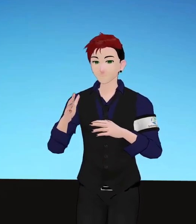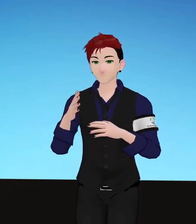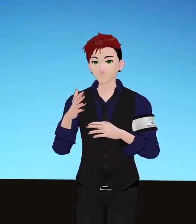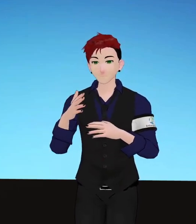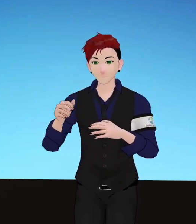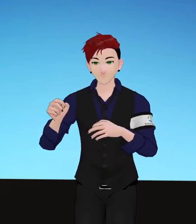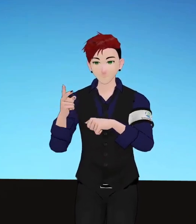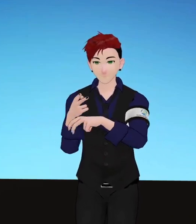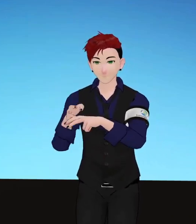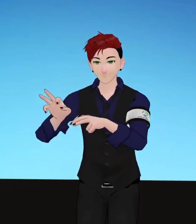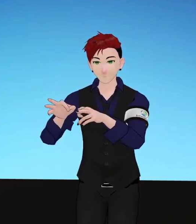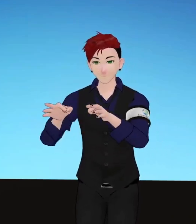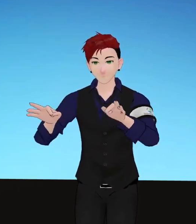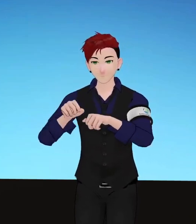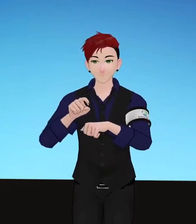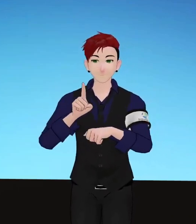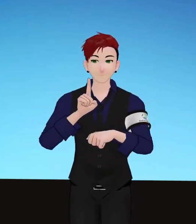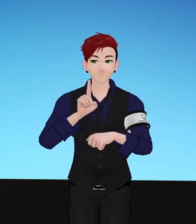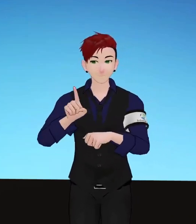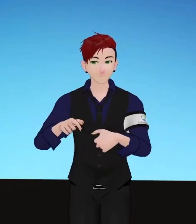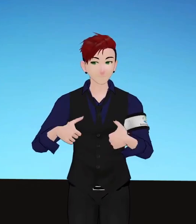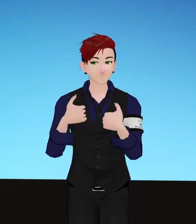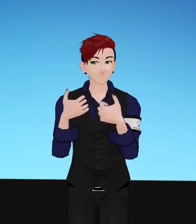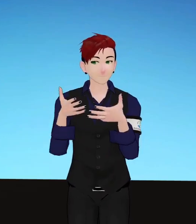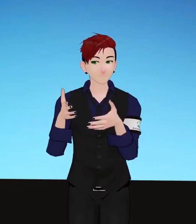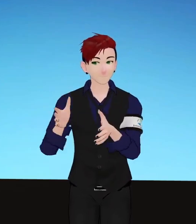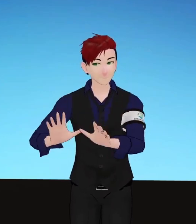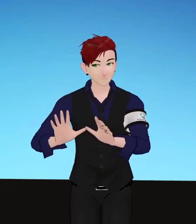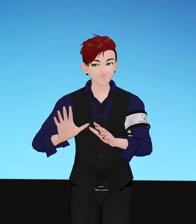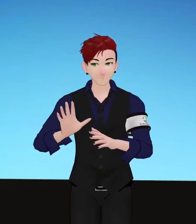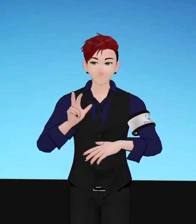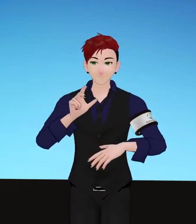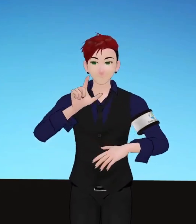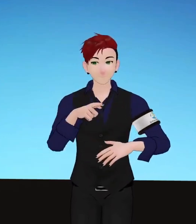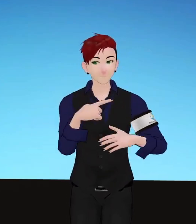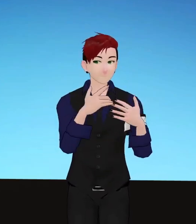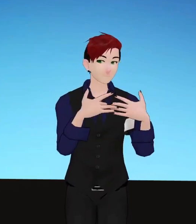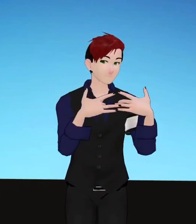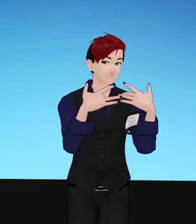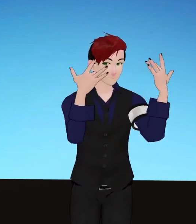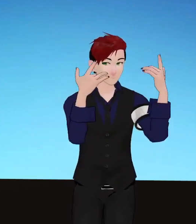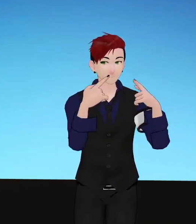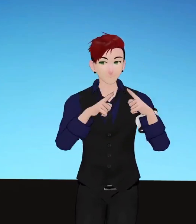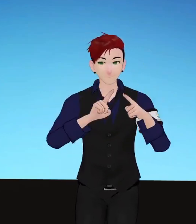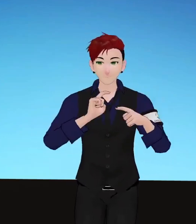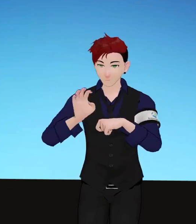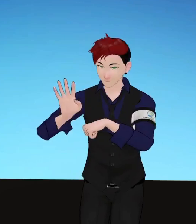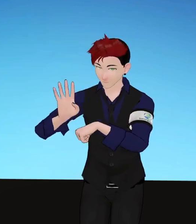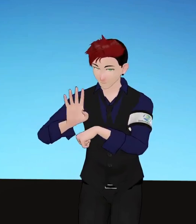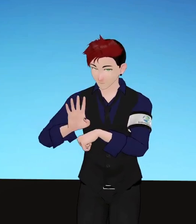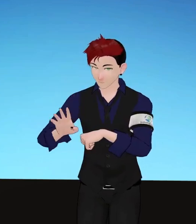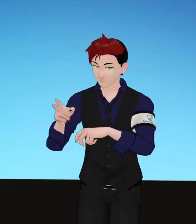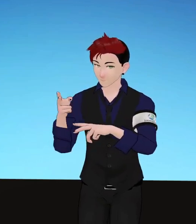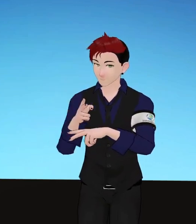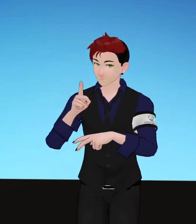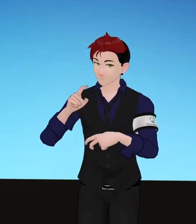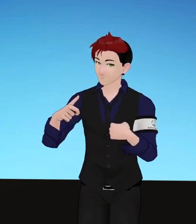in a practical way, where outside of an event, it's like, oh, well, there's a business here that generally only uses sign